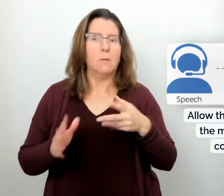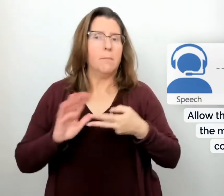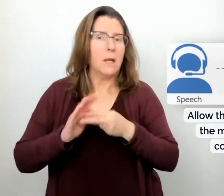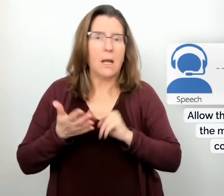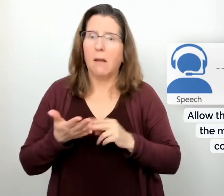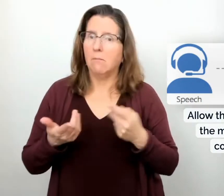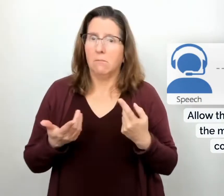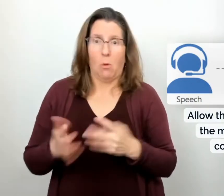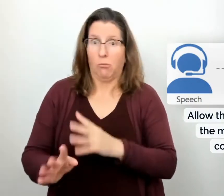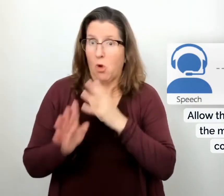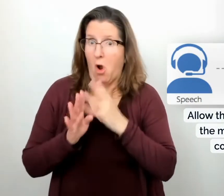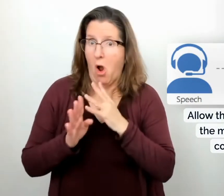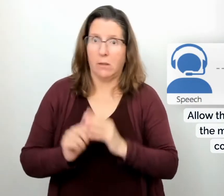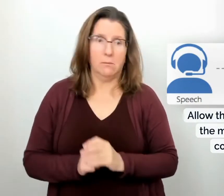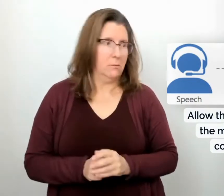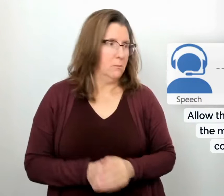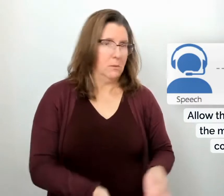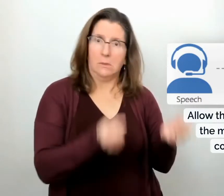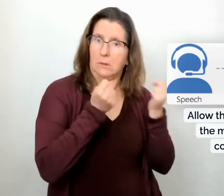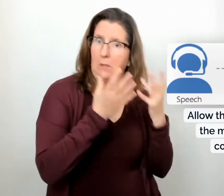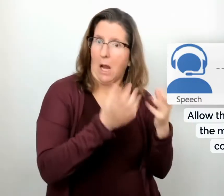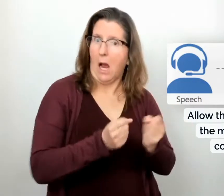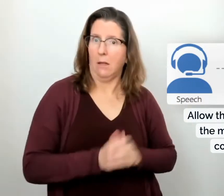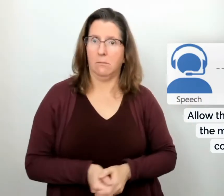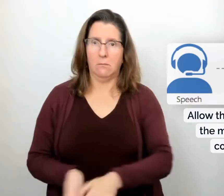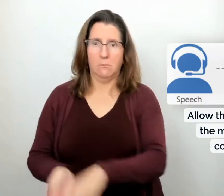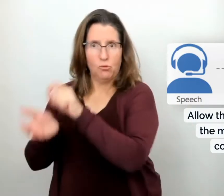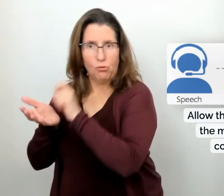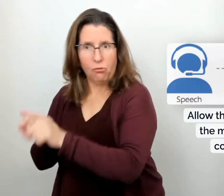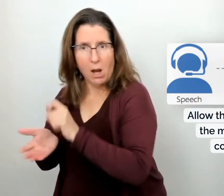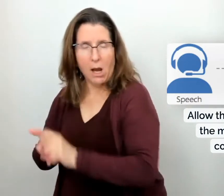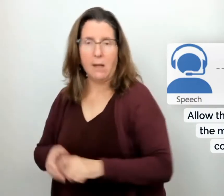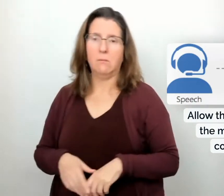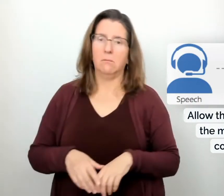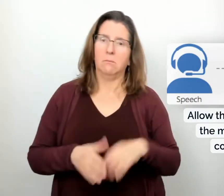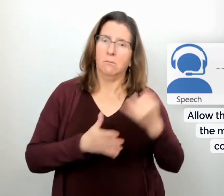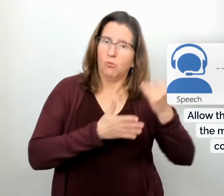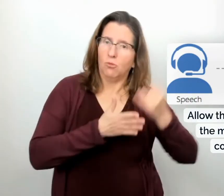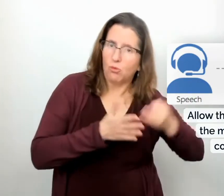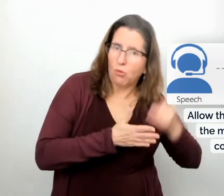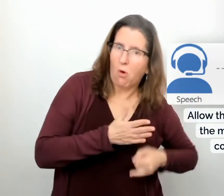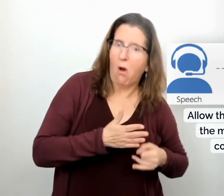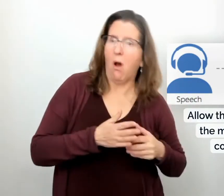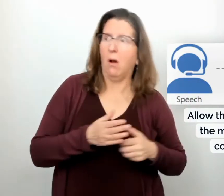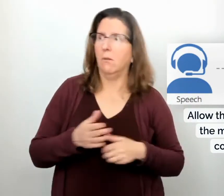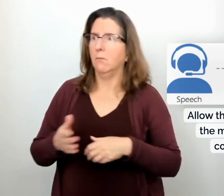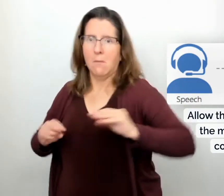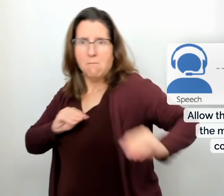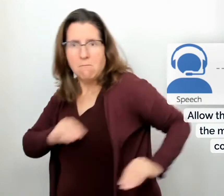Options include presentations, spoken or signed, written representations, drawings,